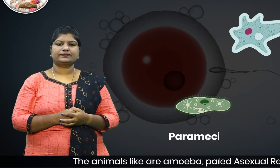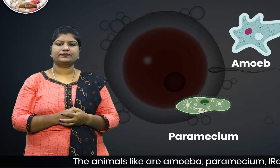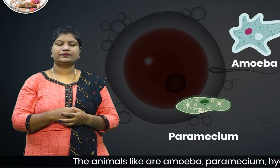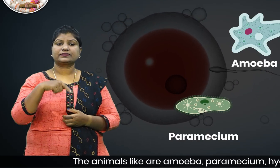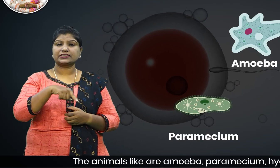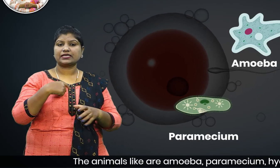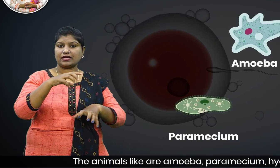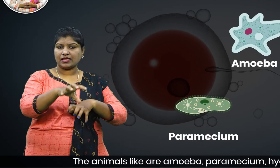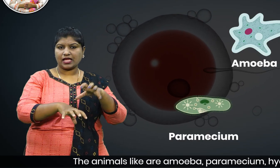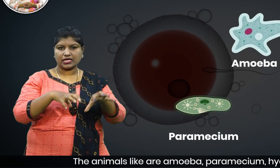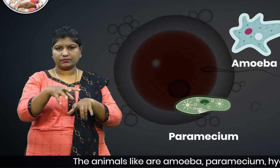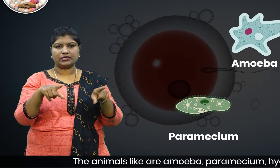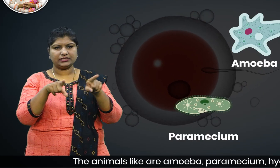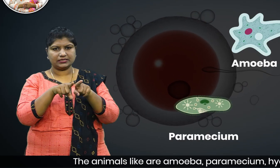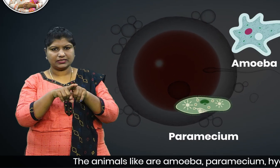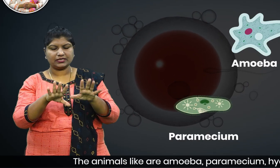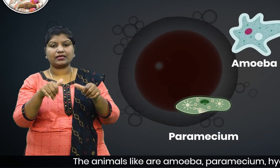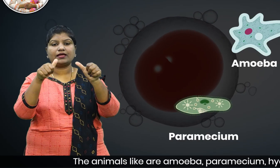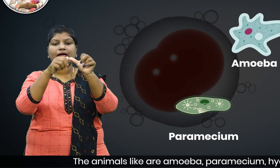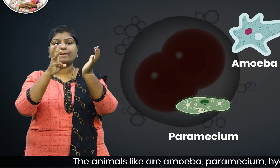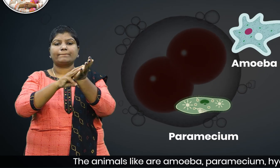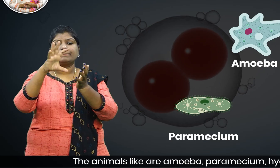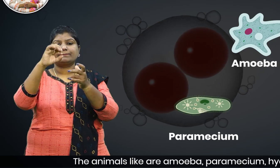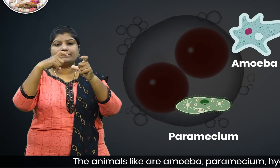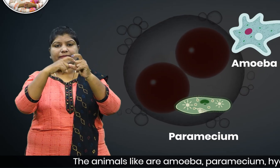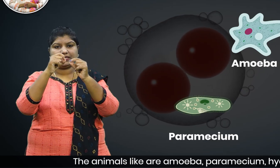The animals like amoeba,